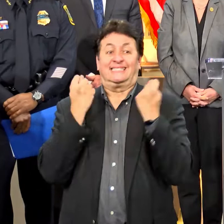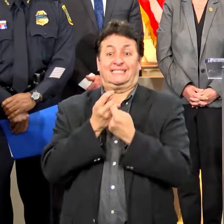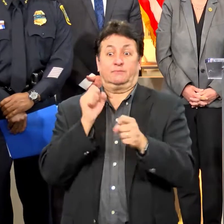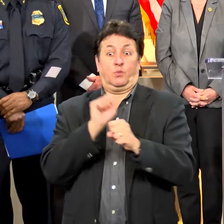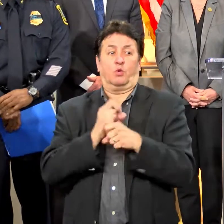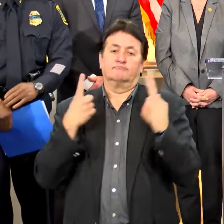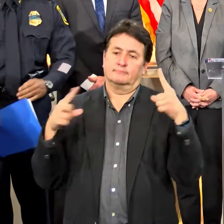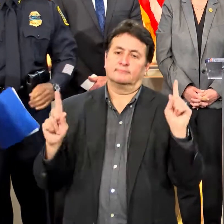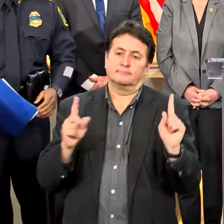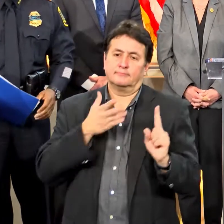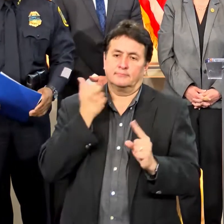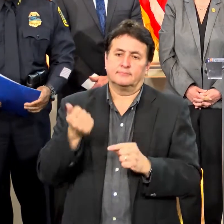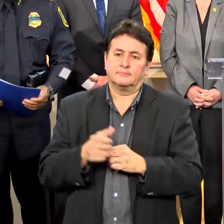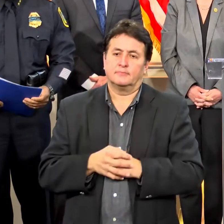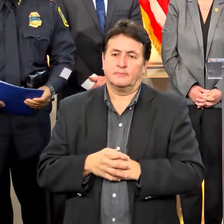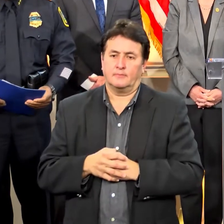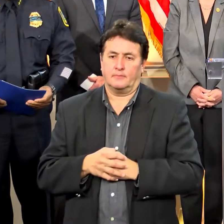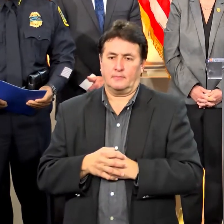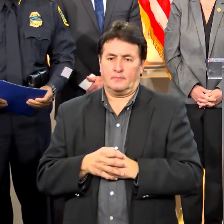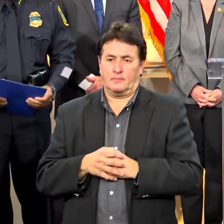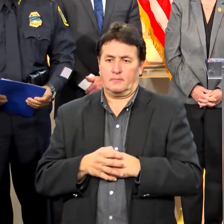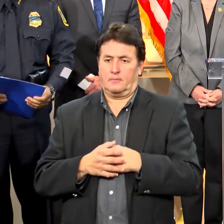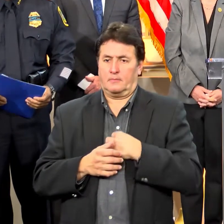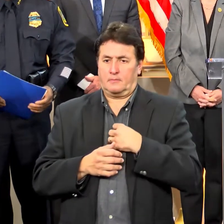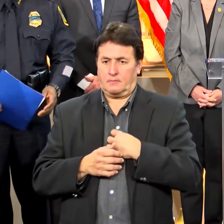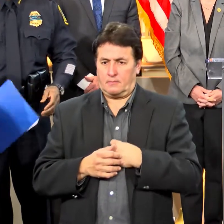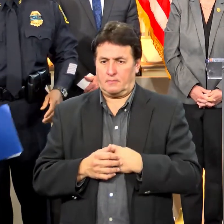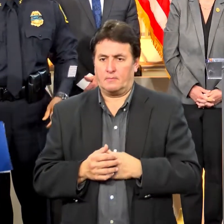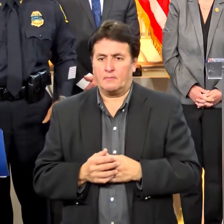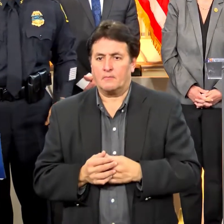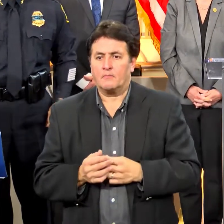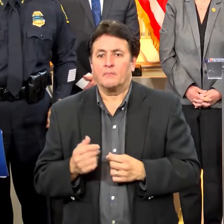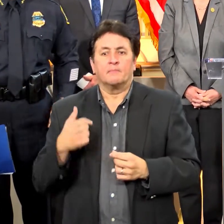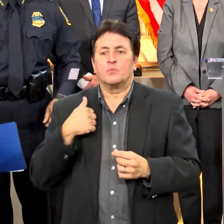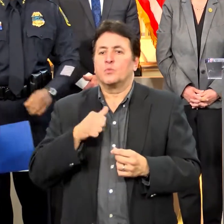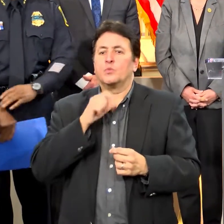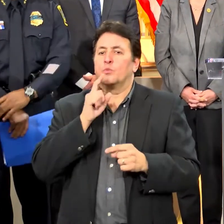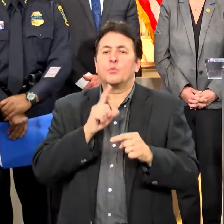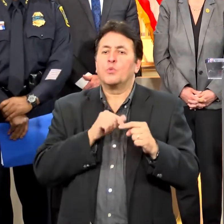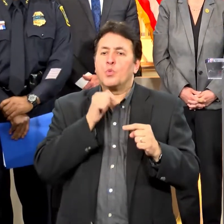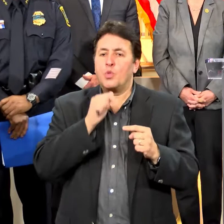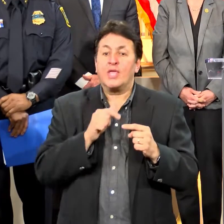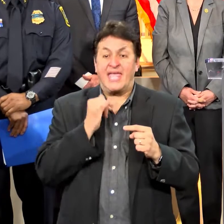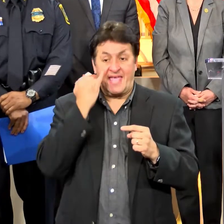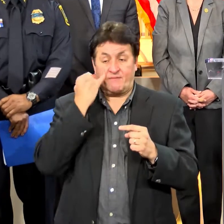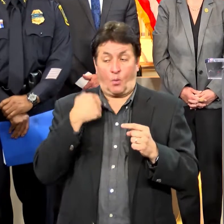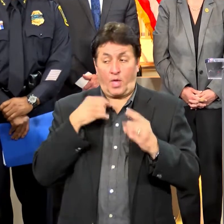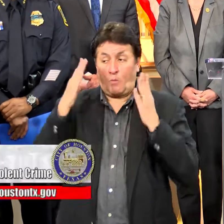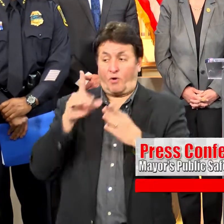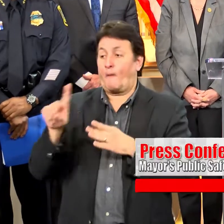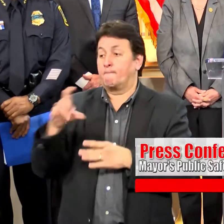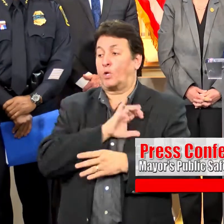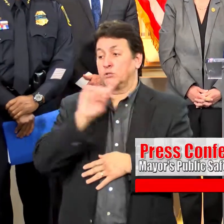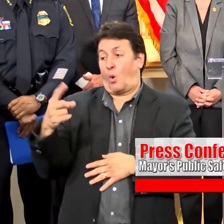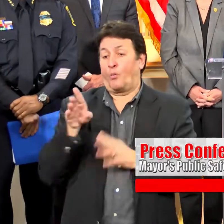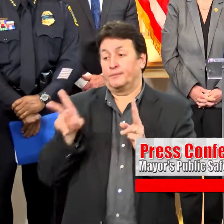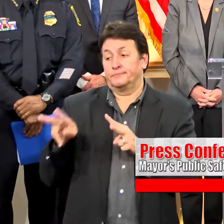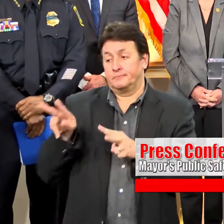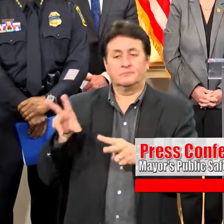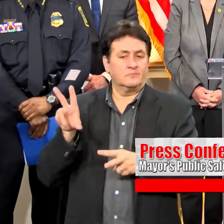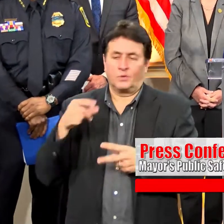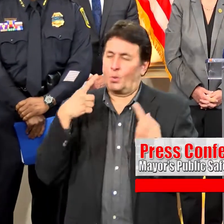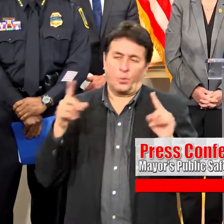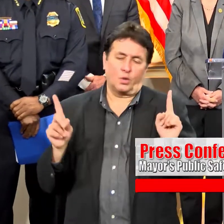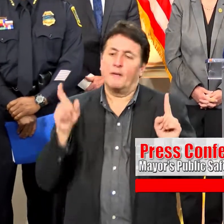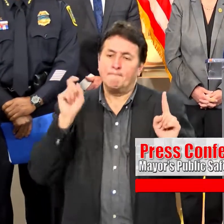on one element, we will not be nearly as successful. And so we are calling upon the community to play an active